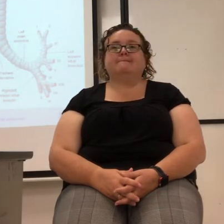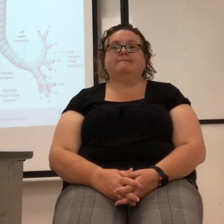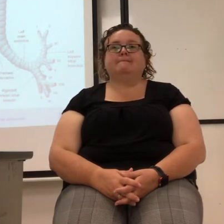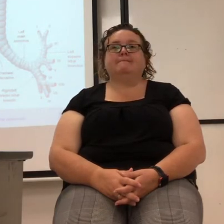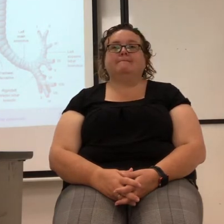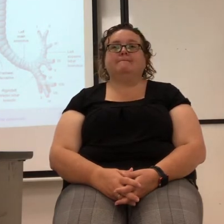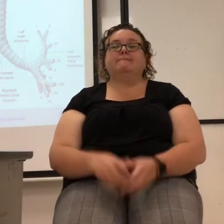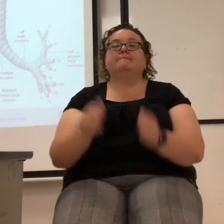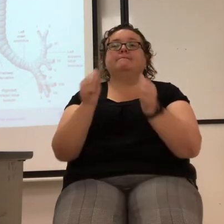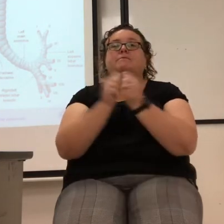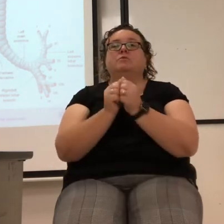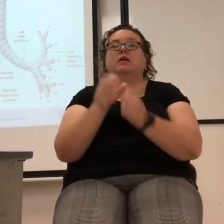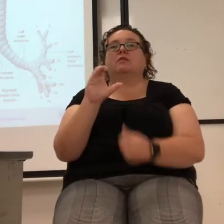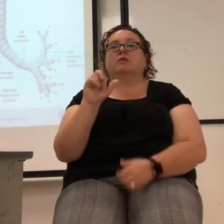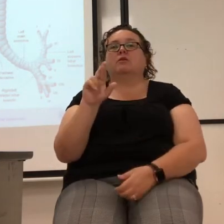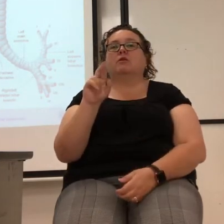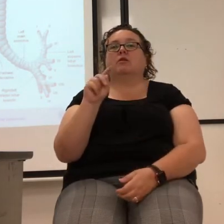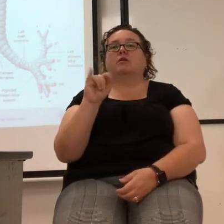cartilage rings.